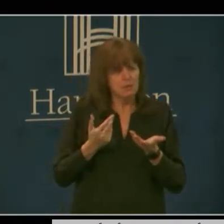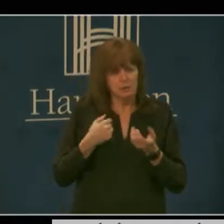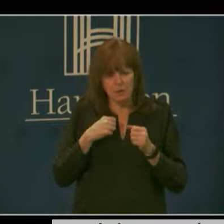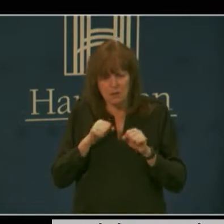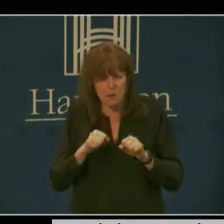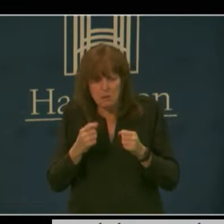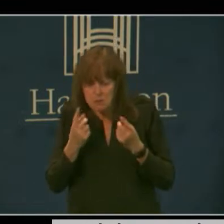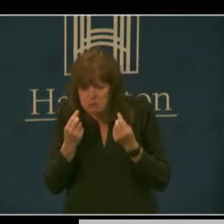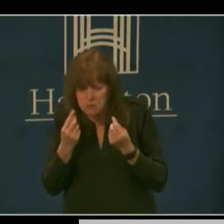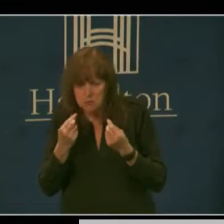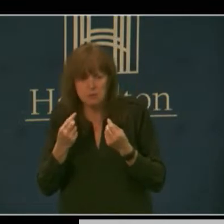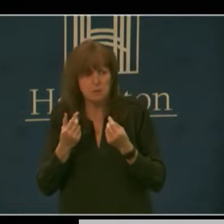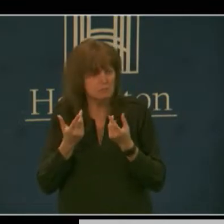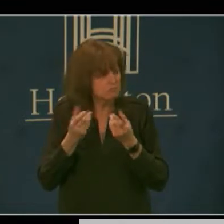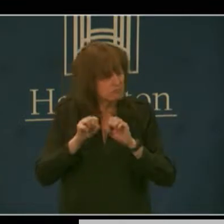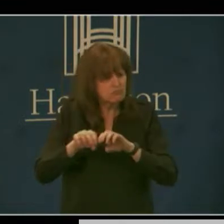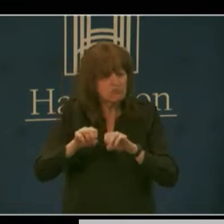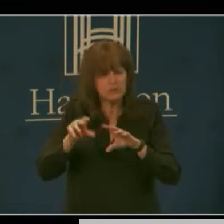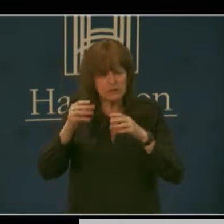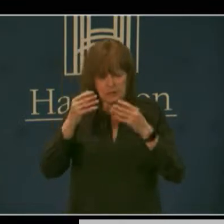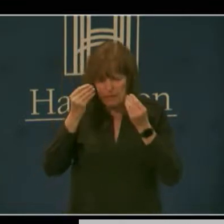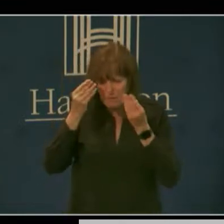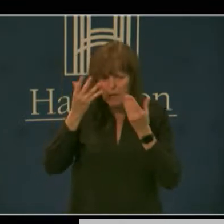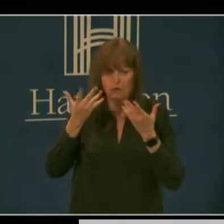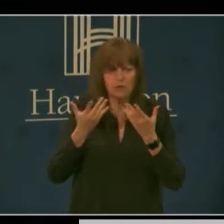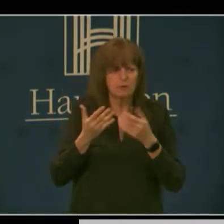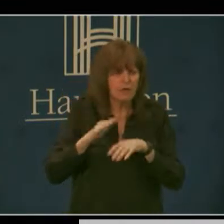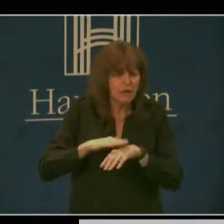through our website so that people can know where to go.